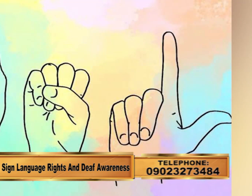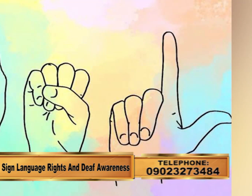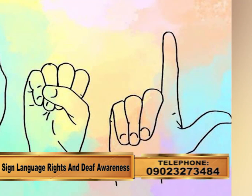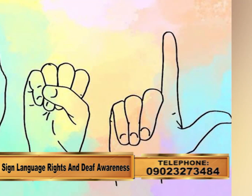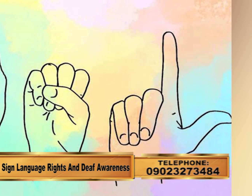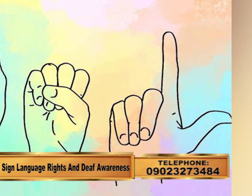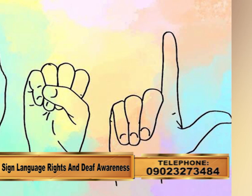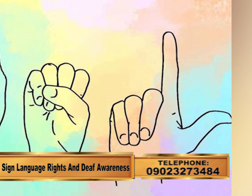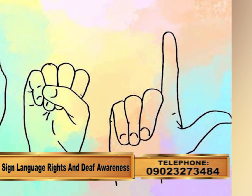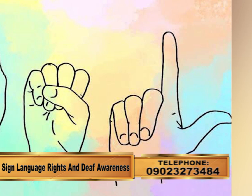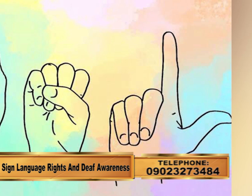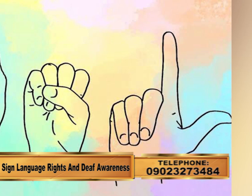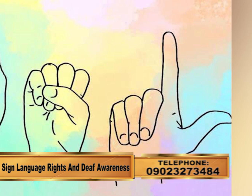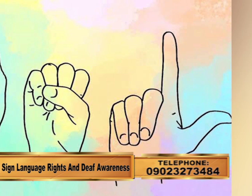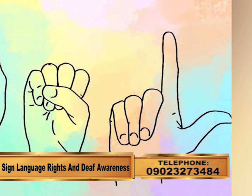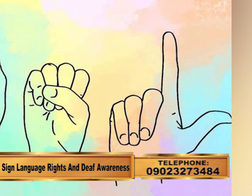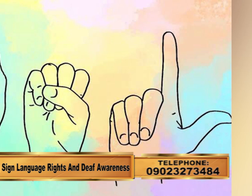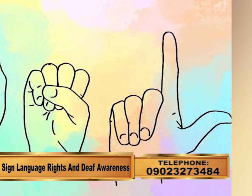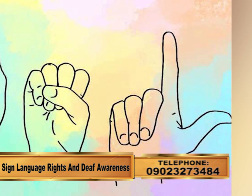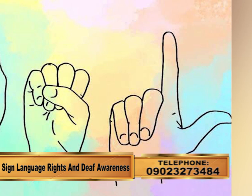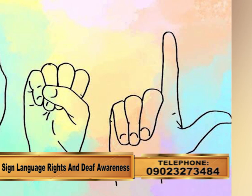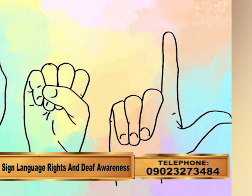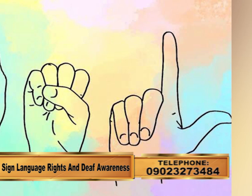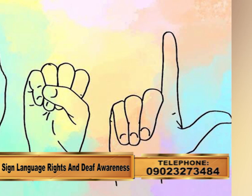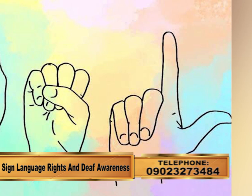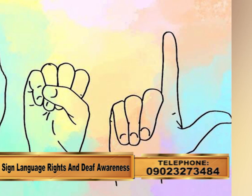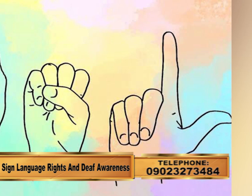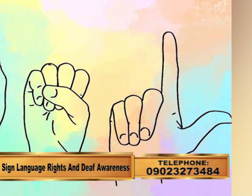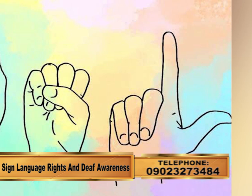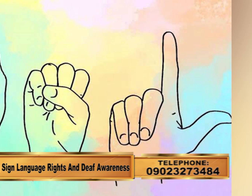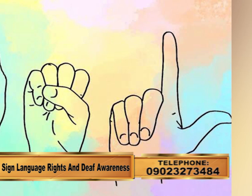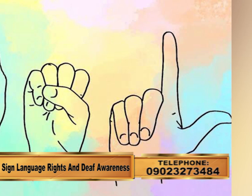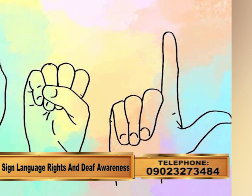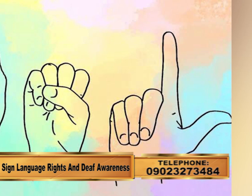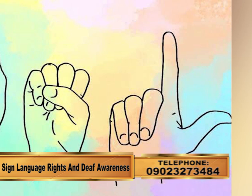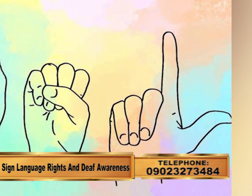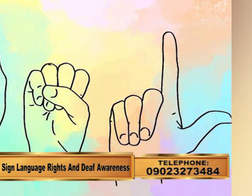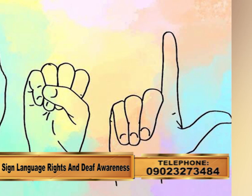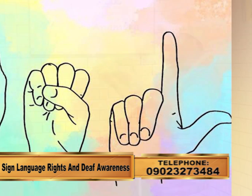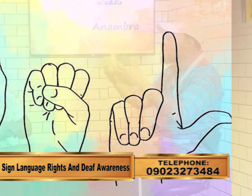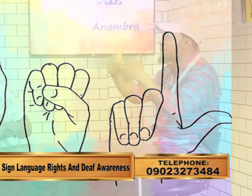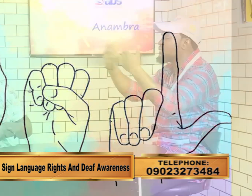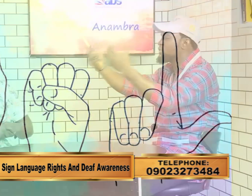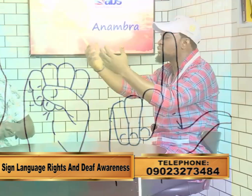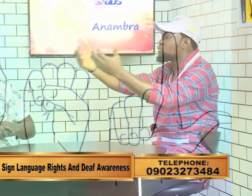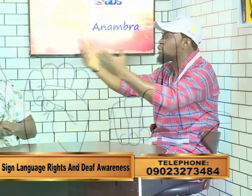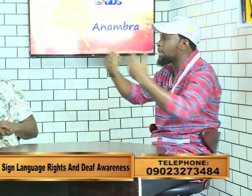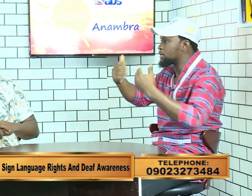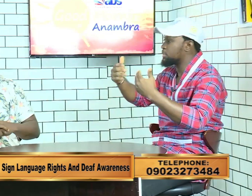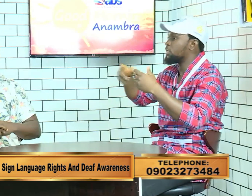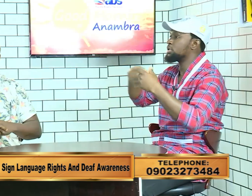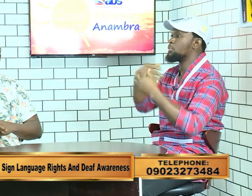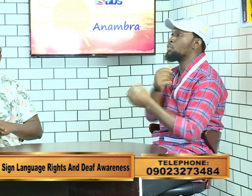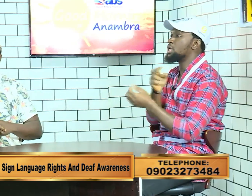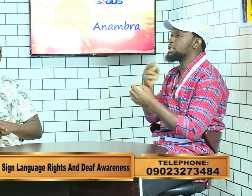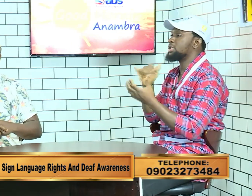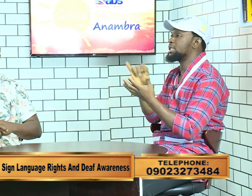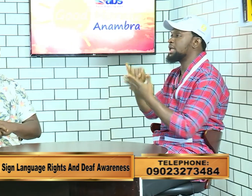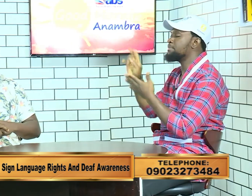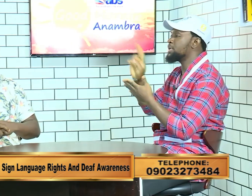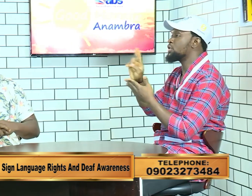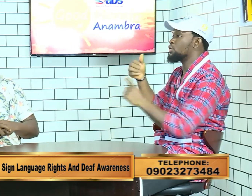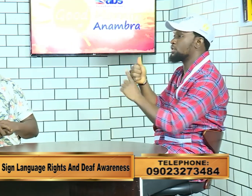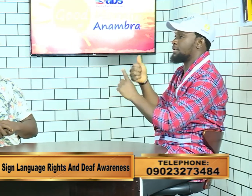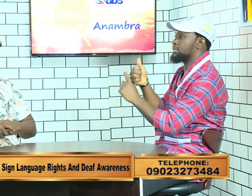are stagnant, who are in darkness, trying to give them information, give them reasons to come out, because we together,